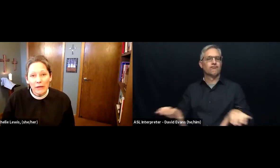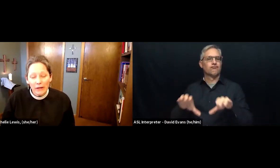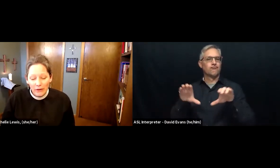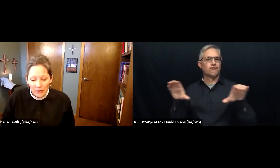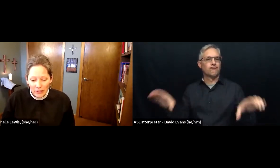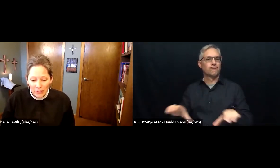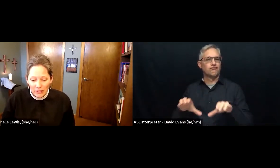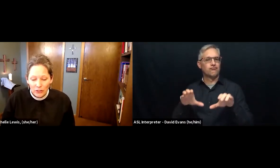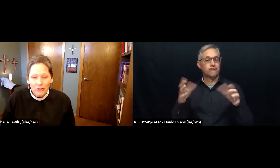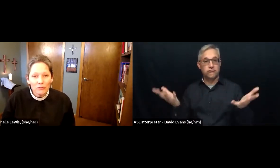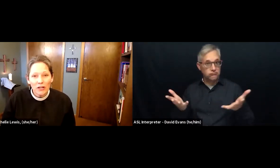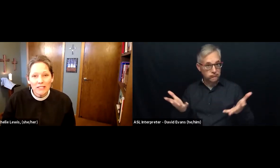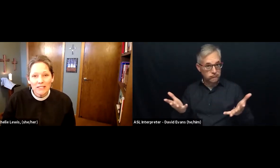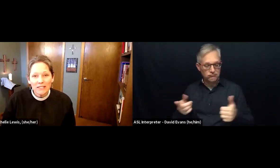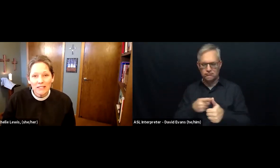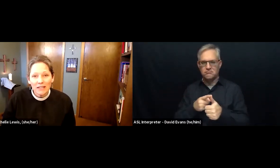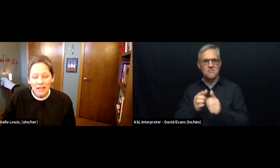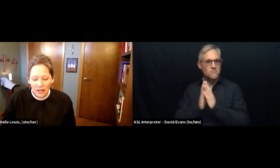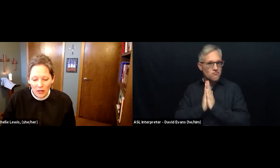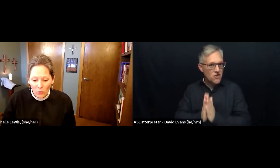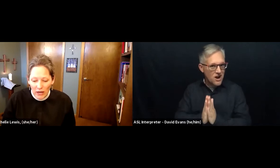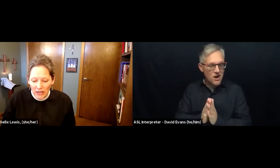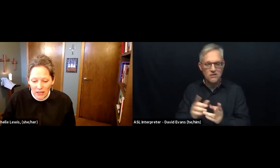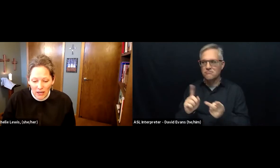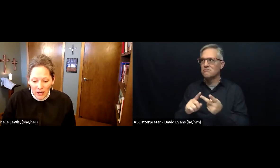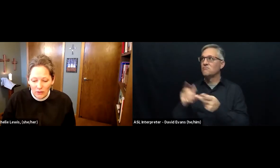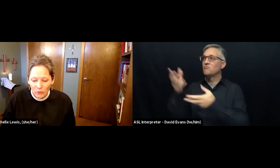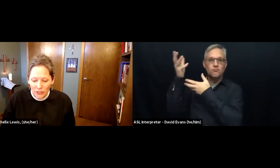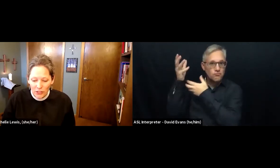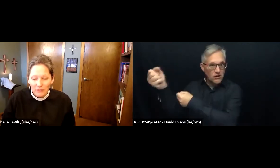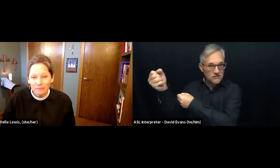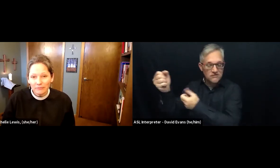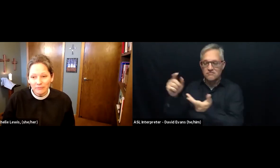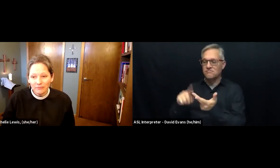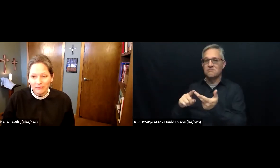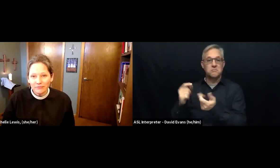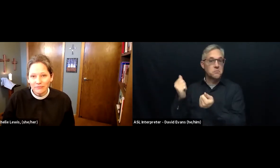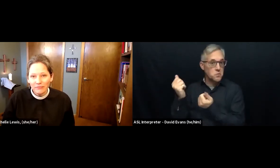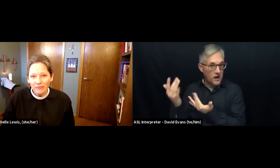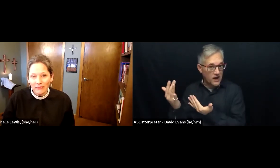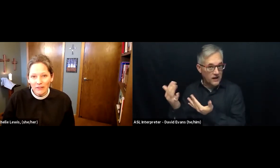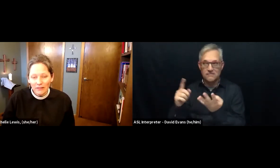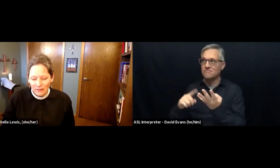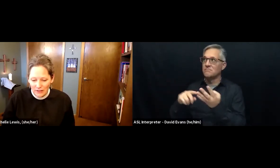with prayer, trust, waiting, and watching.